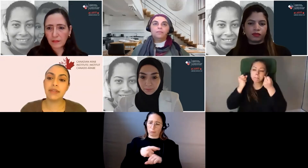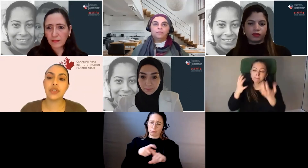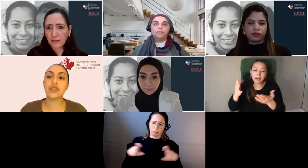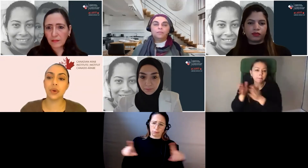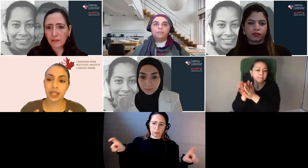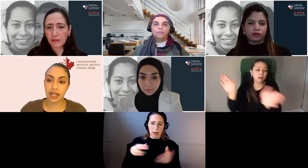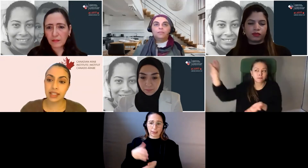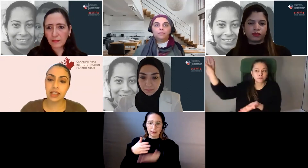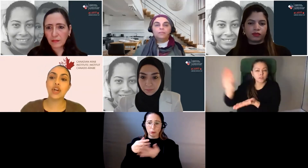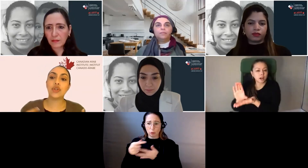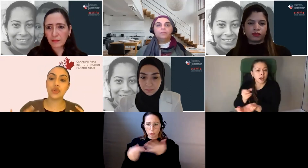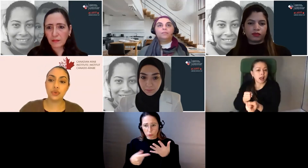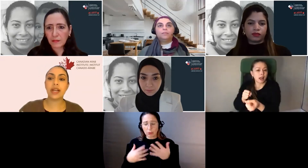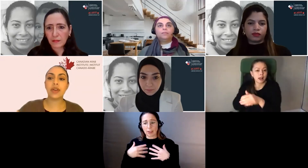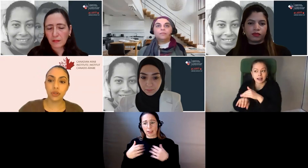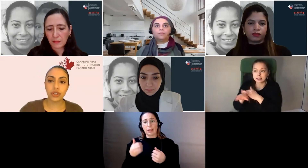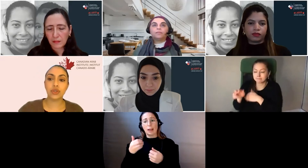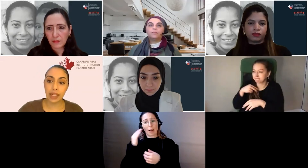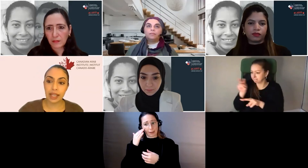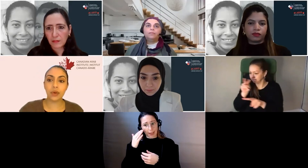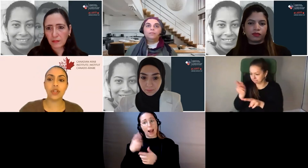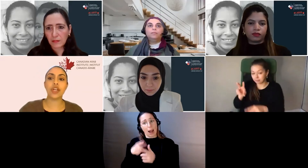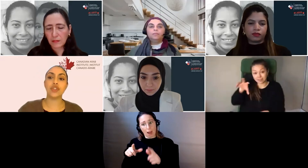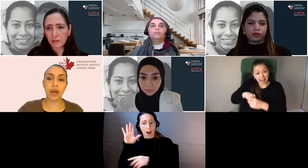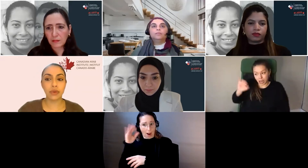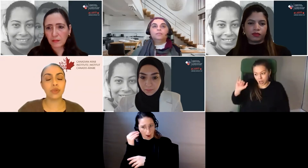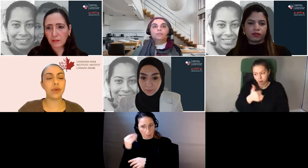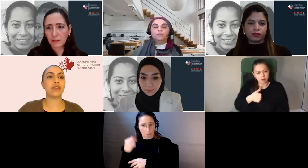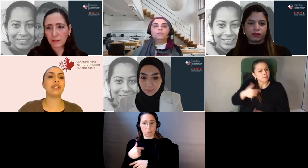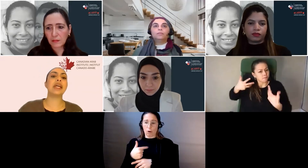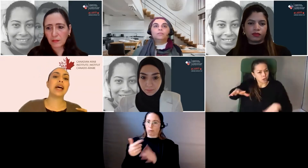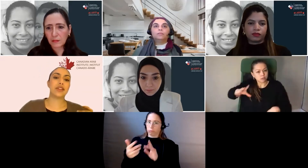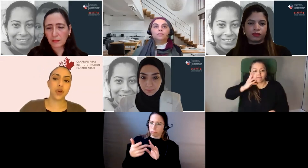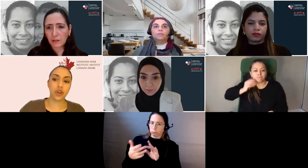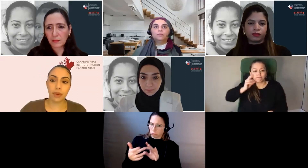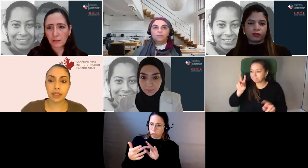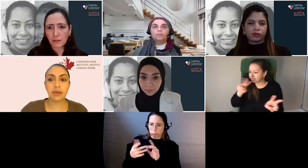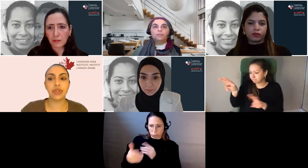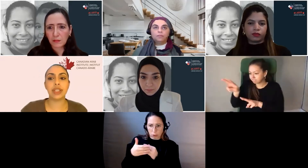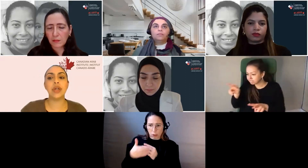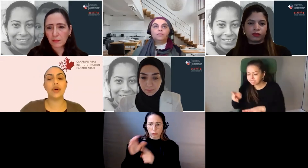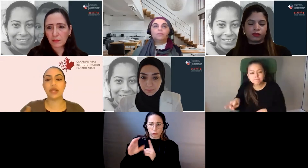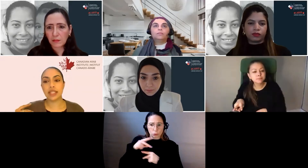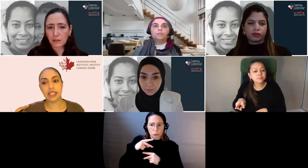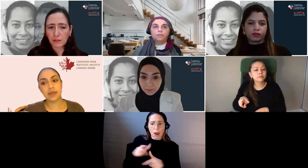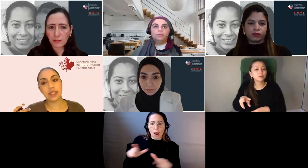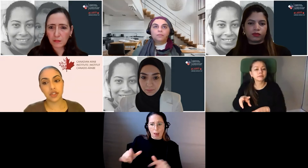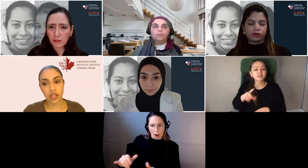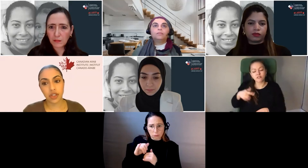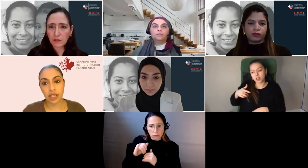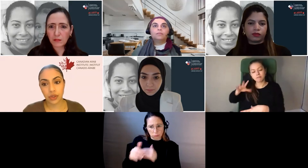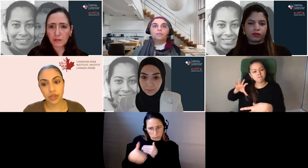me feel so connected to my culture, to my language, and to my roots, whether it be at the Toronto Public Library or the